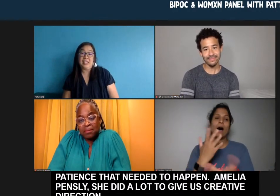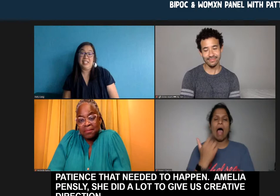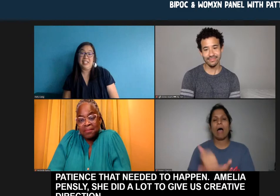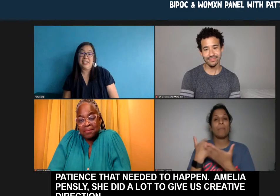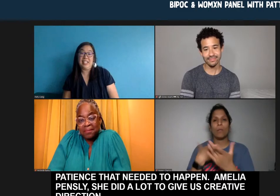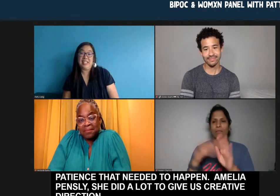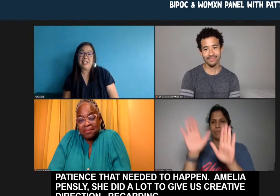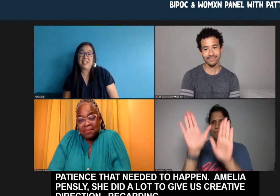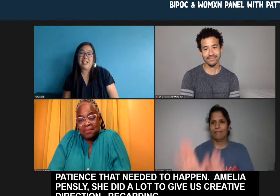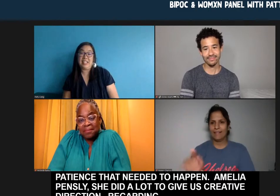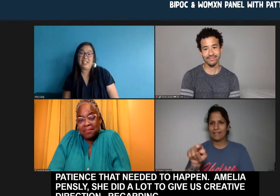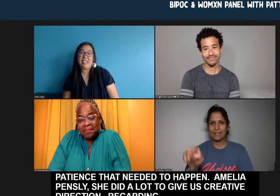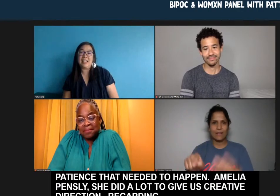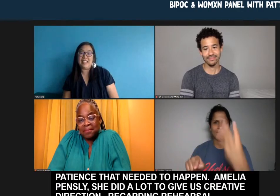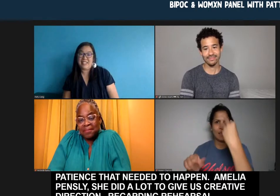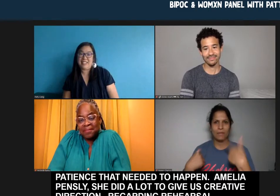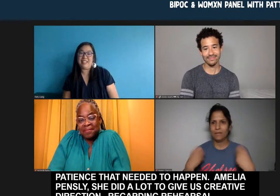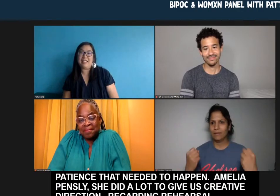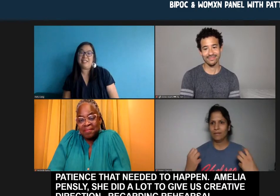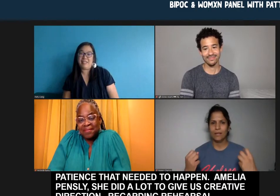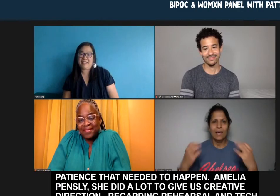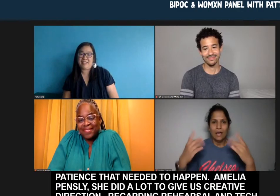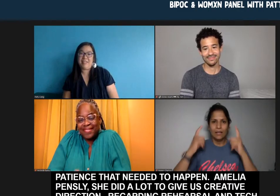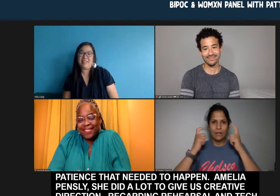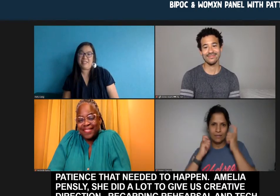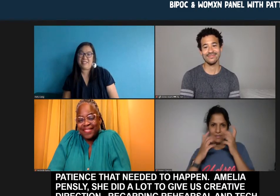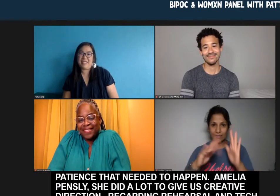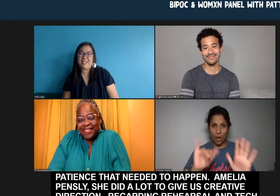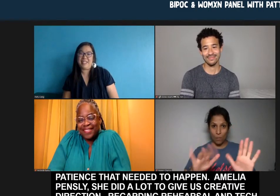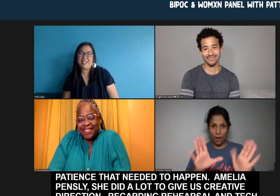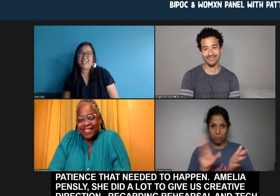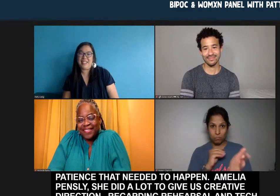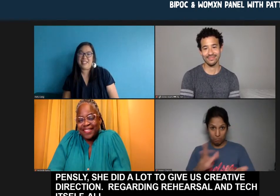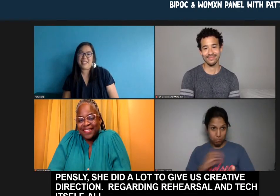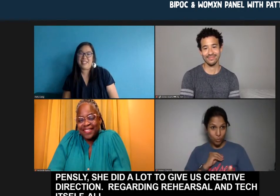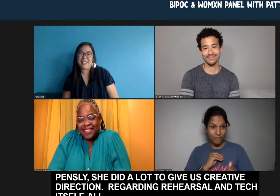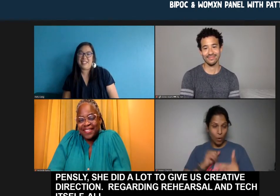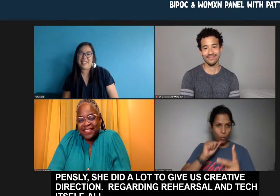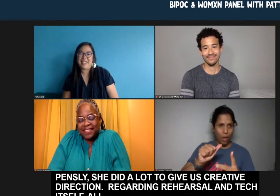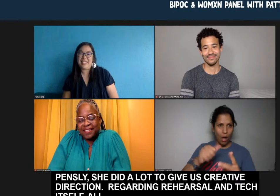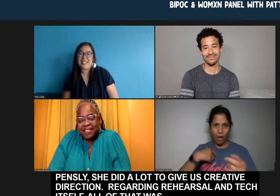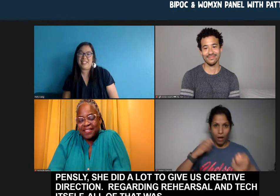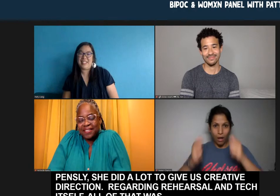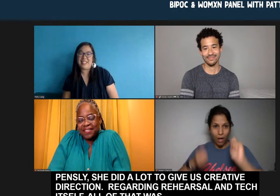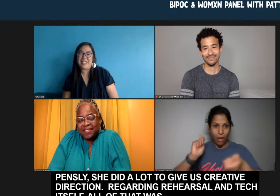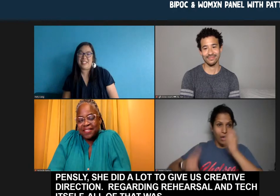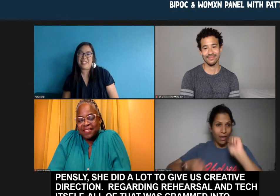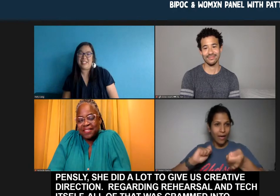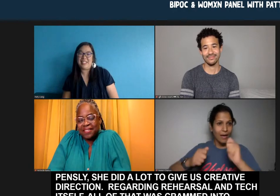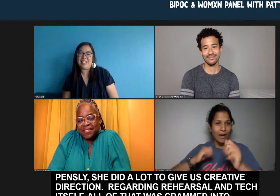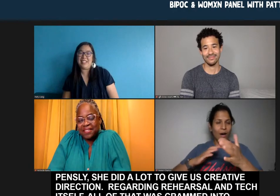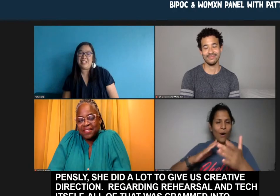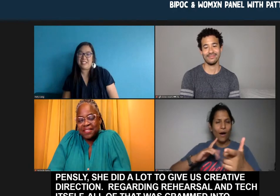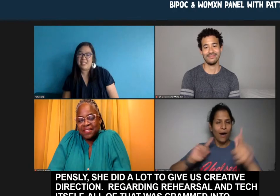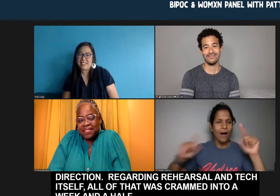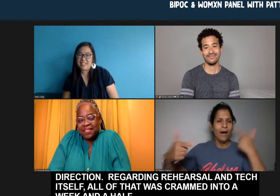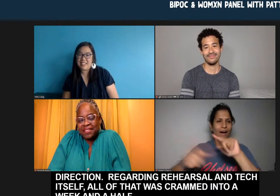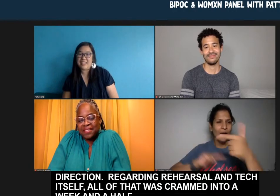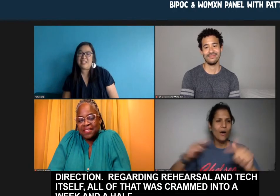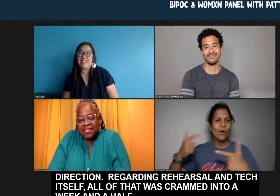crammed, all that was crammed into a week and a half. So, and it was like Sunday and I was having to film and I had to send my work to Amelia and make